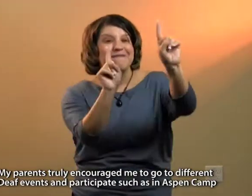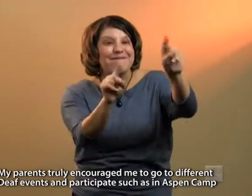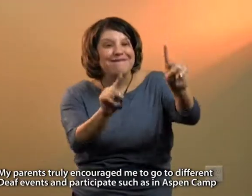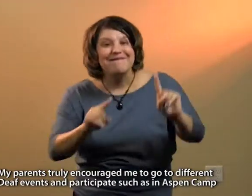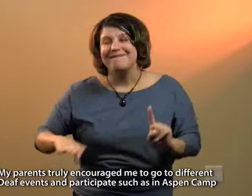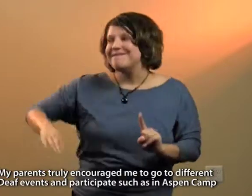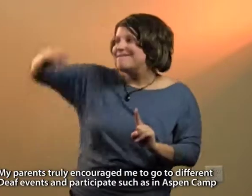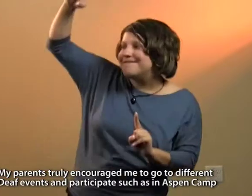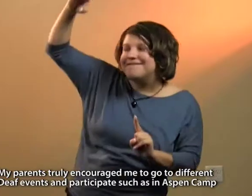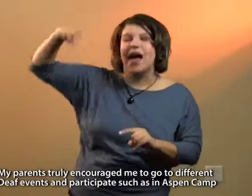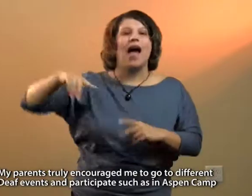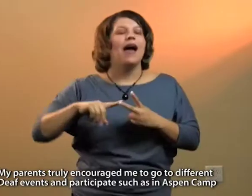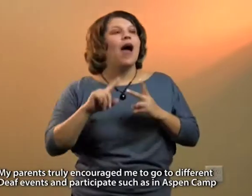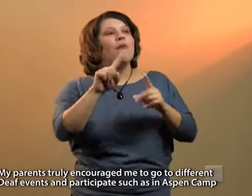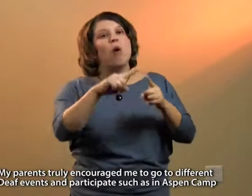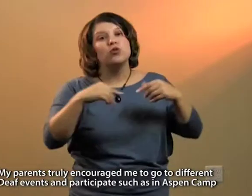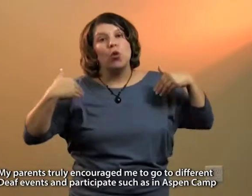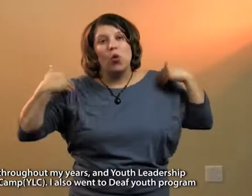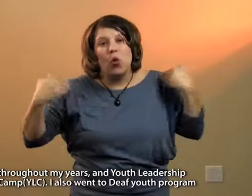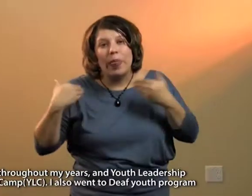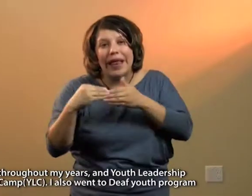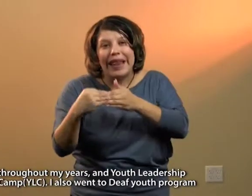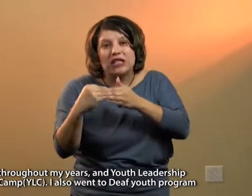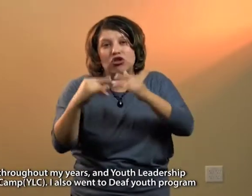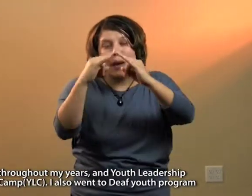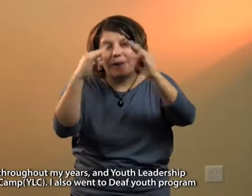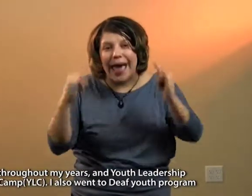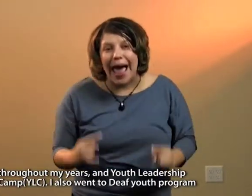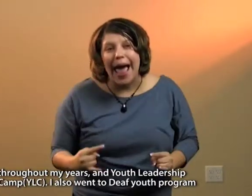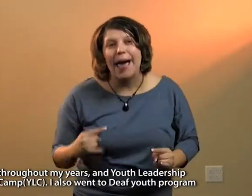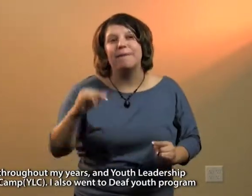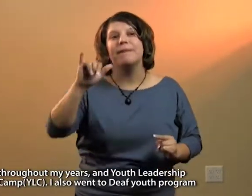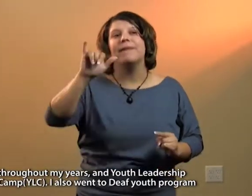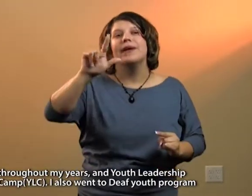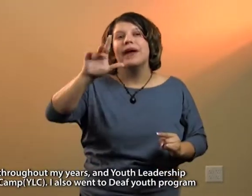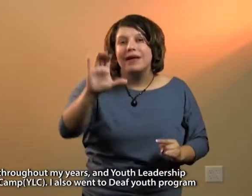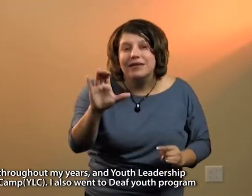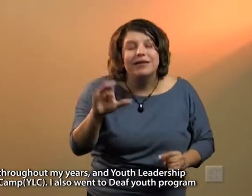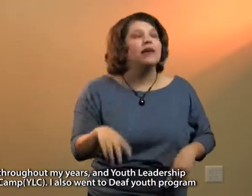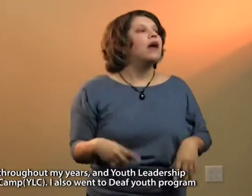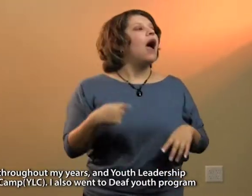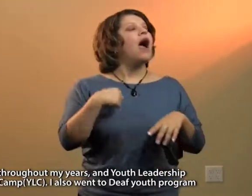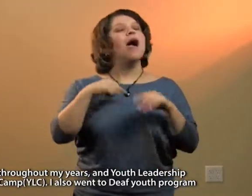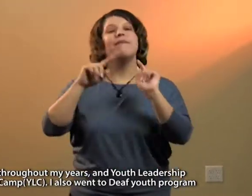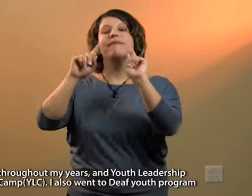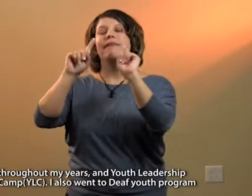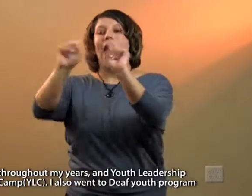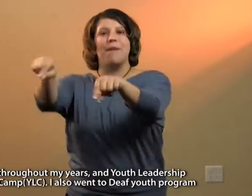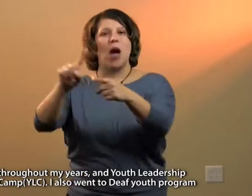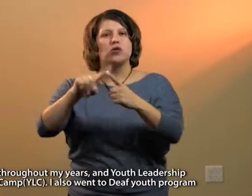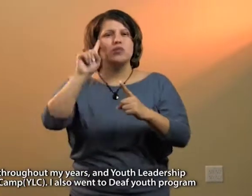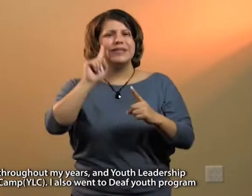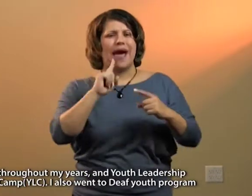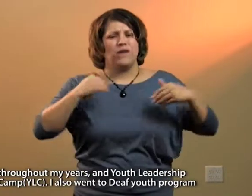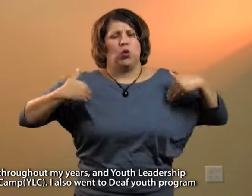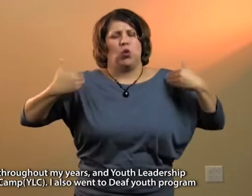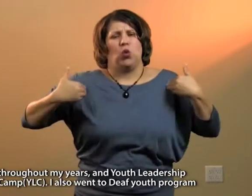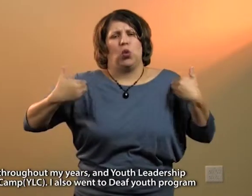an Aspen camp Throughout my years And youth leadership camp, YLC I also